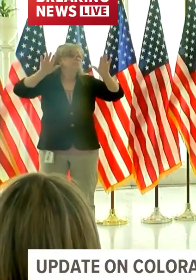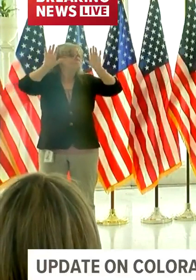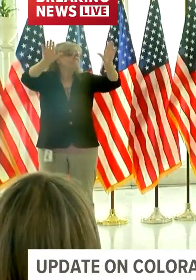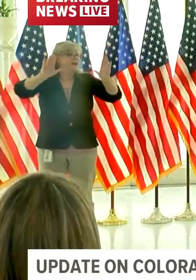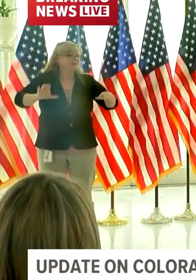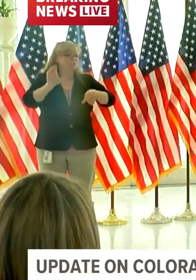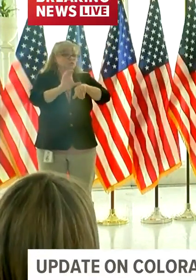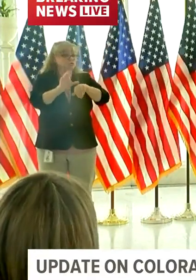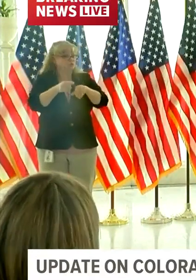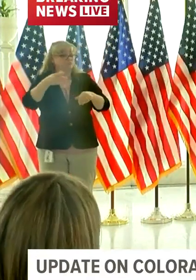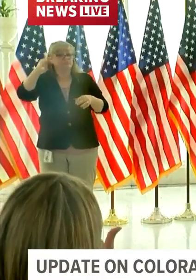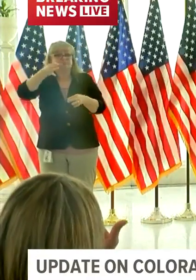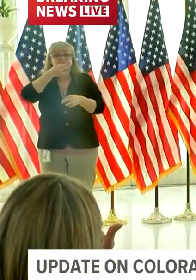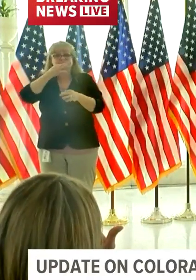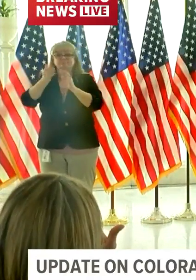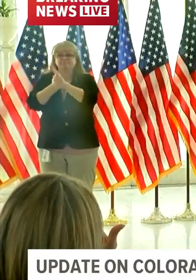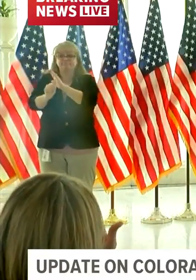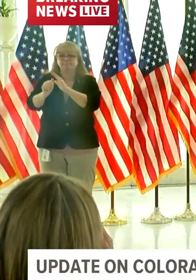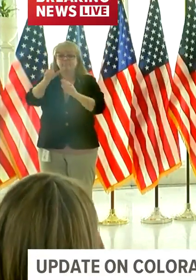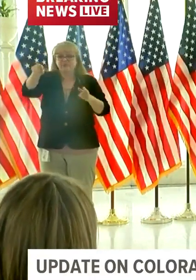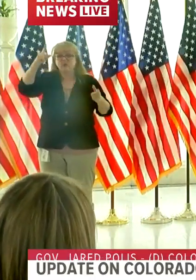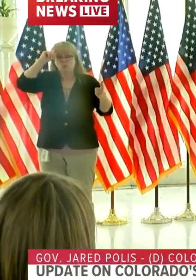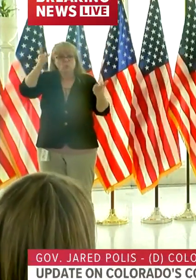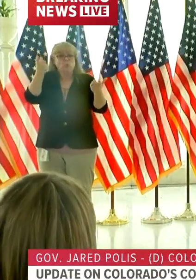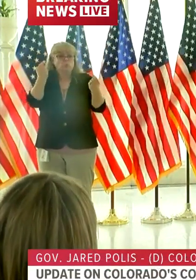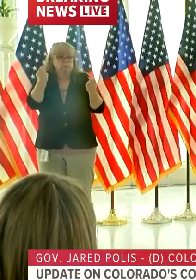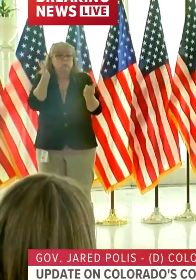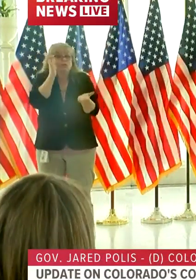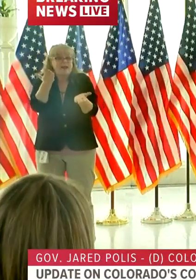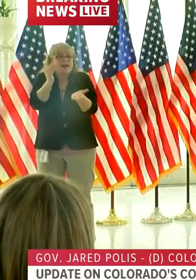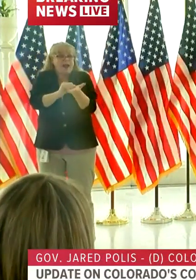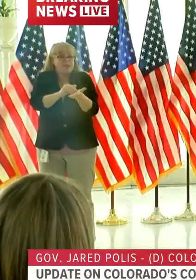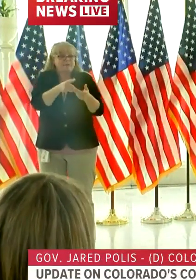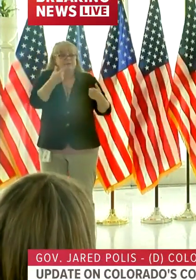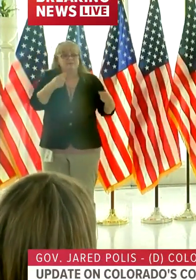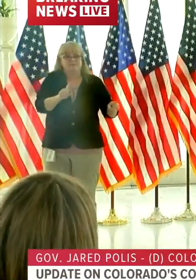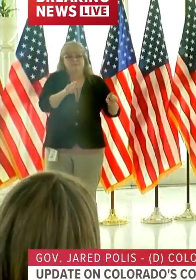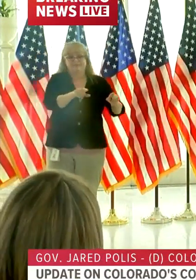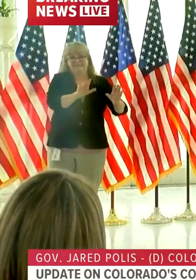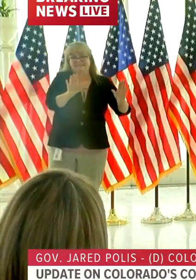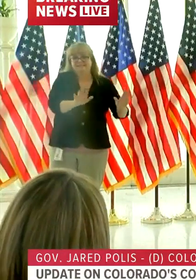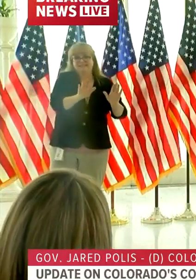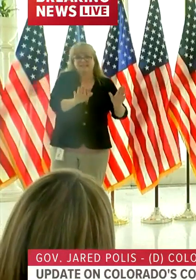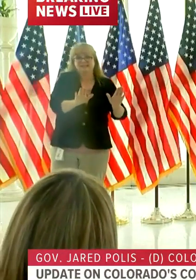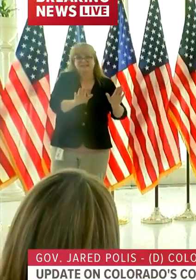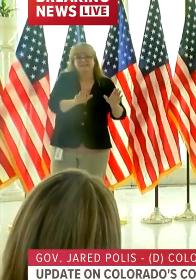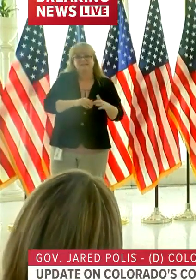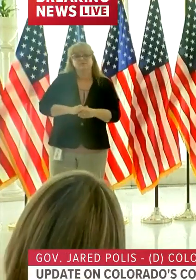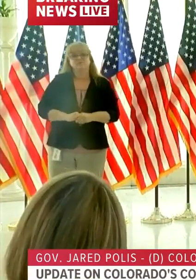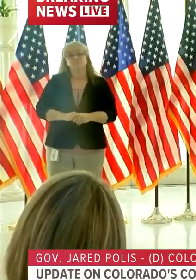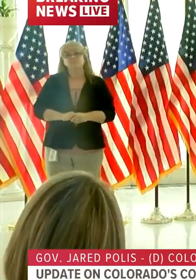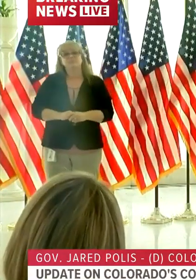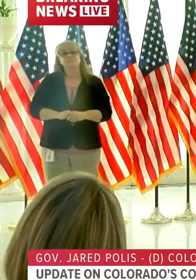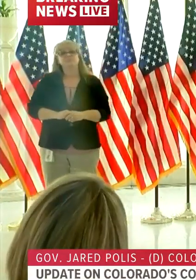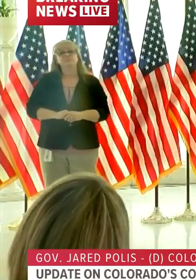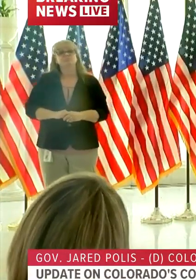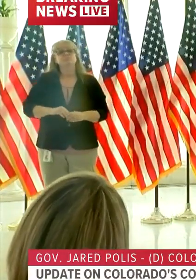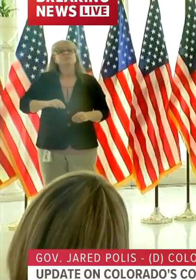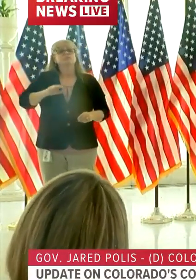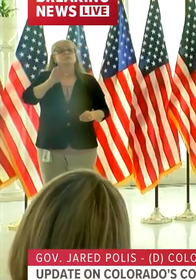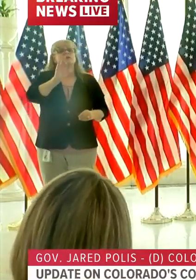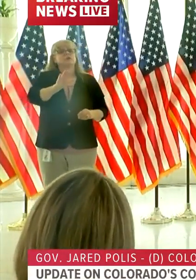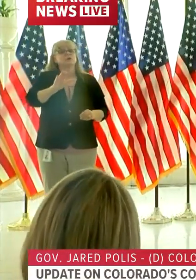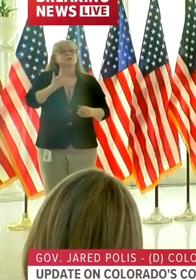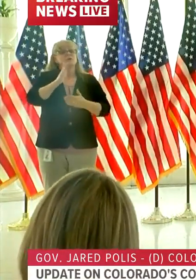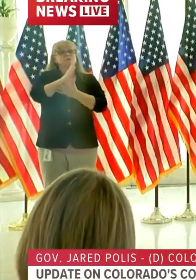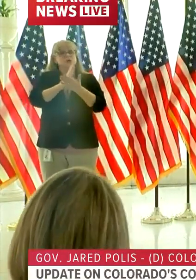Other pastors have invited their congregants into their home. Now, figuratively, not literally. They're not physically there,